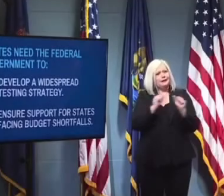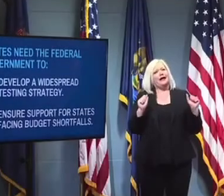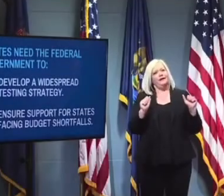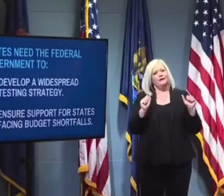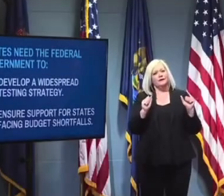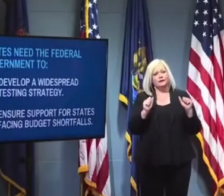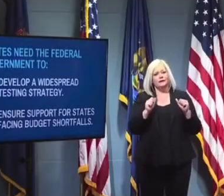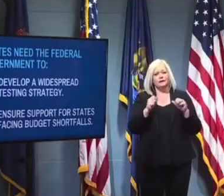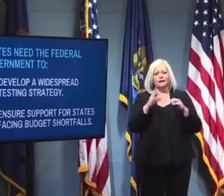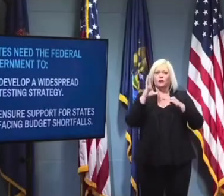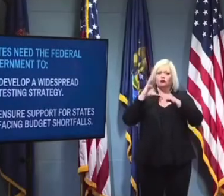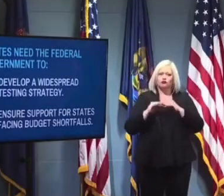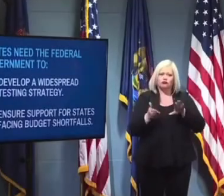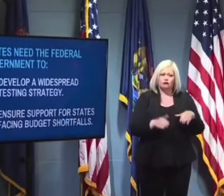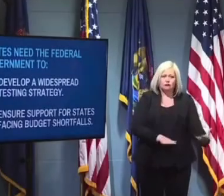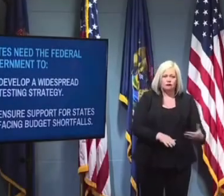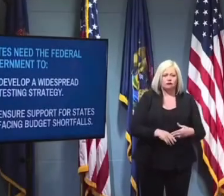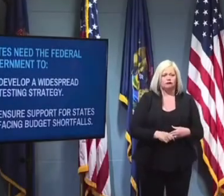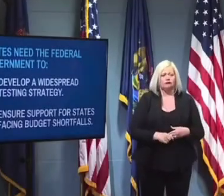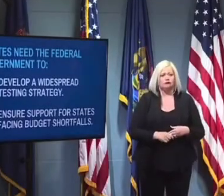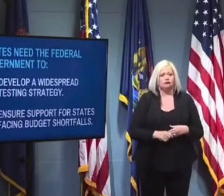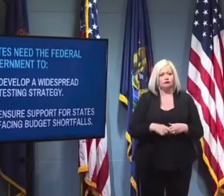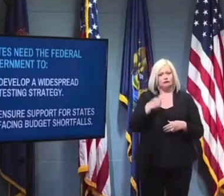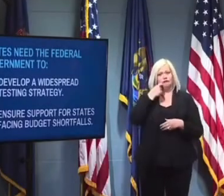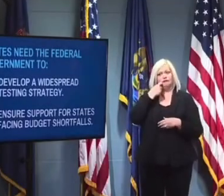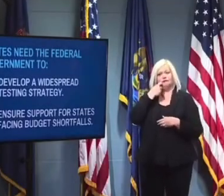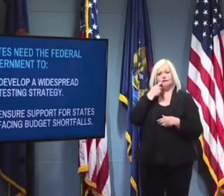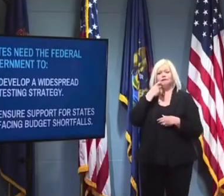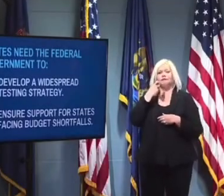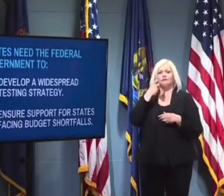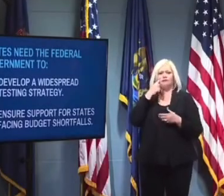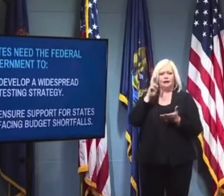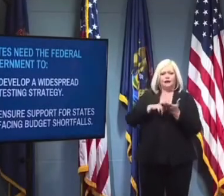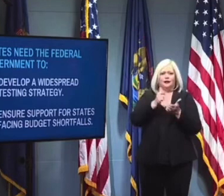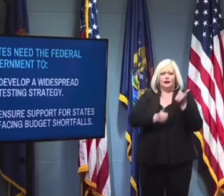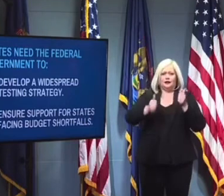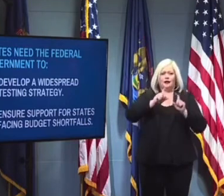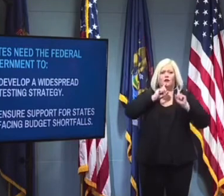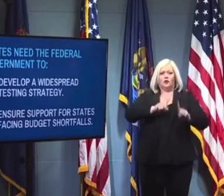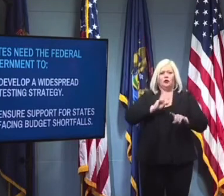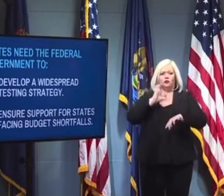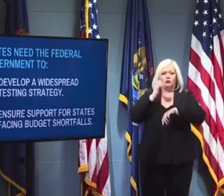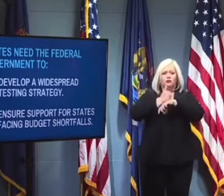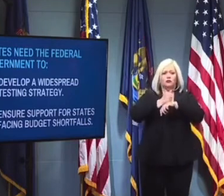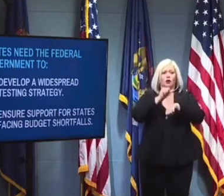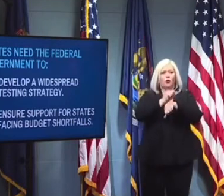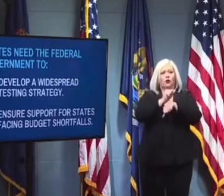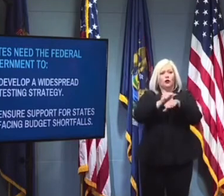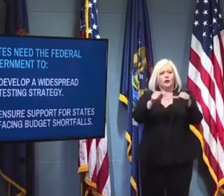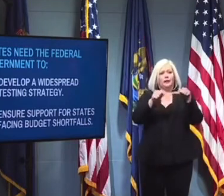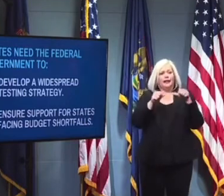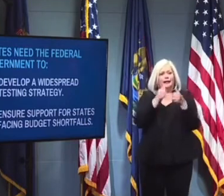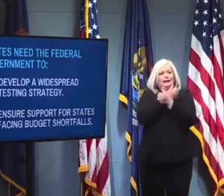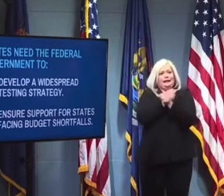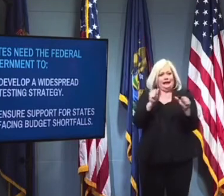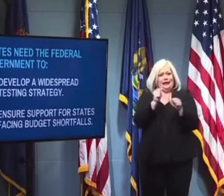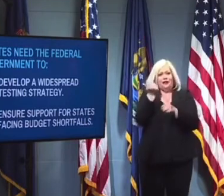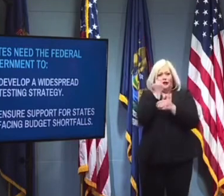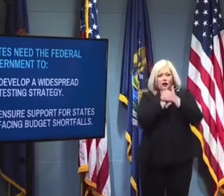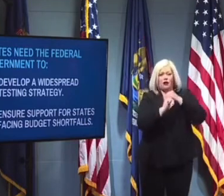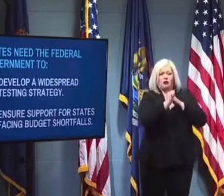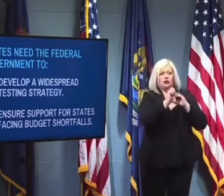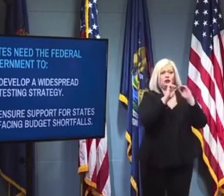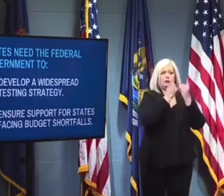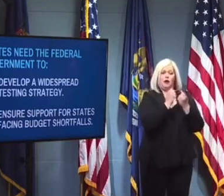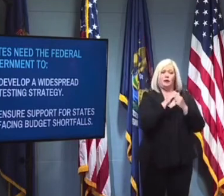Last month, I signed an executive directive to appoint a COVID-19 workplace safety within the Department of